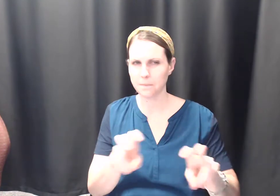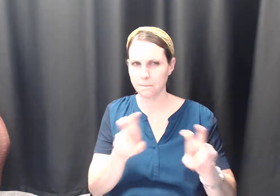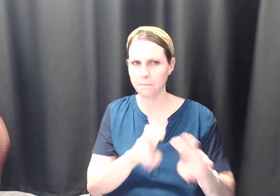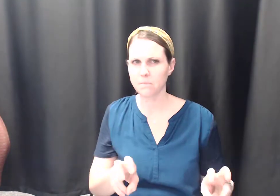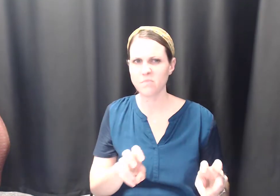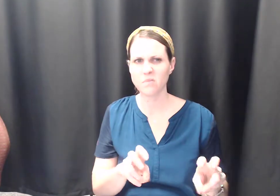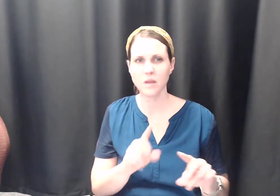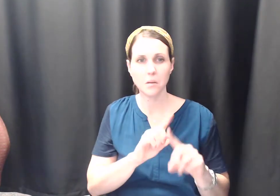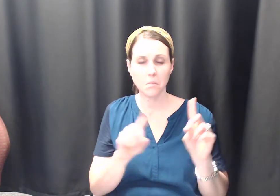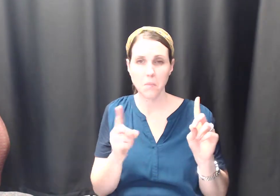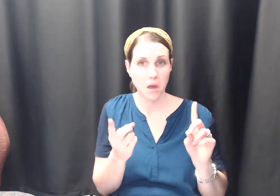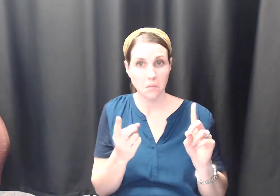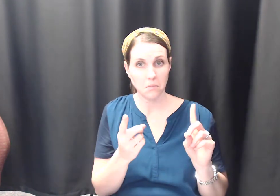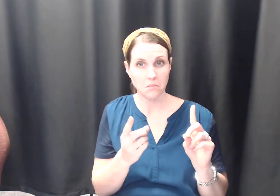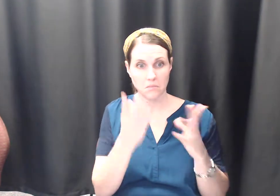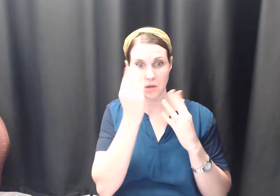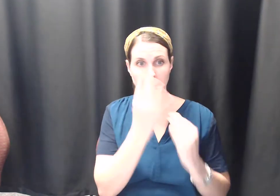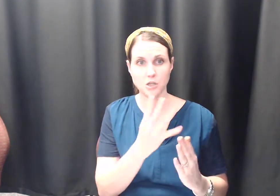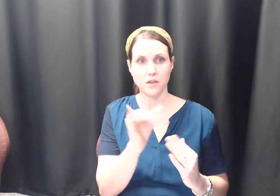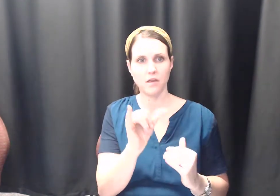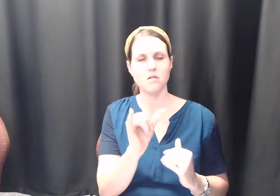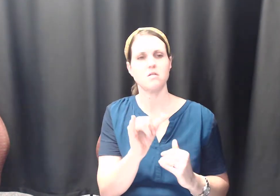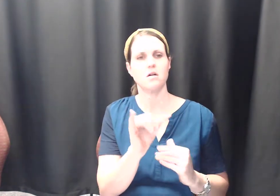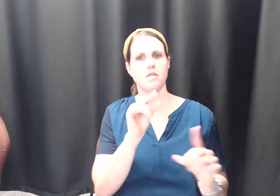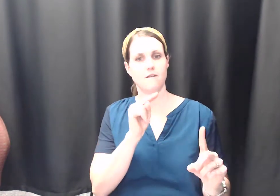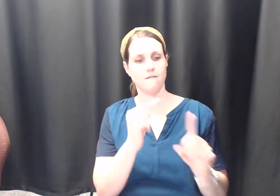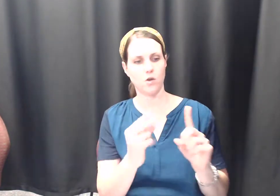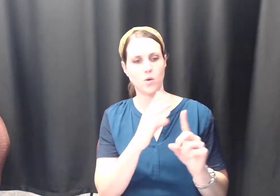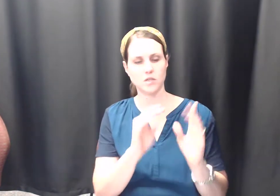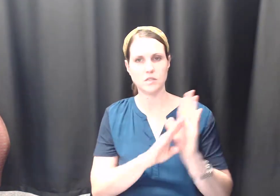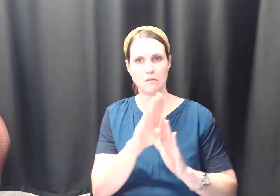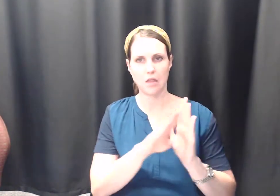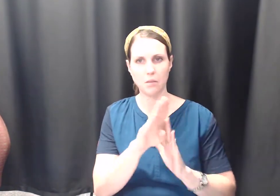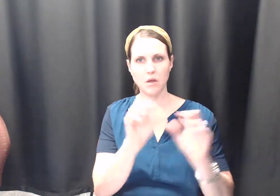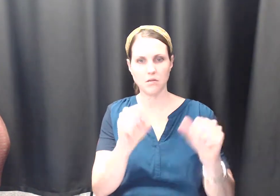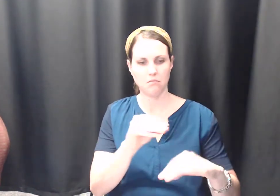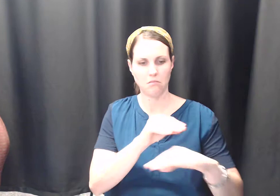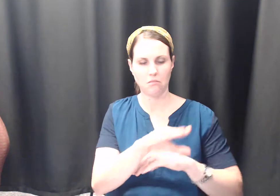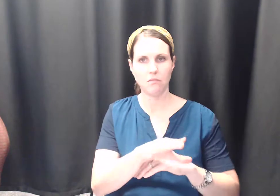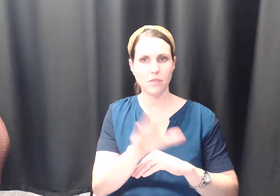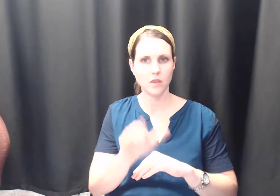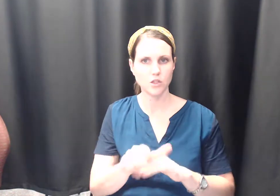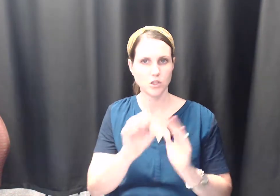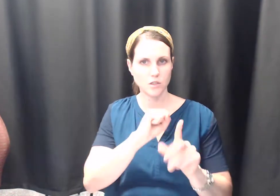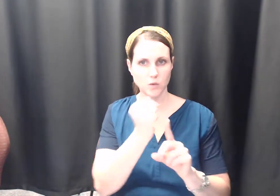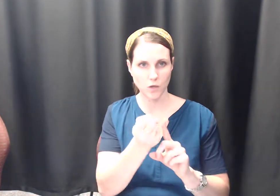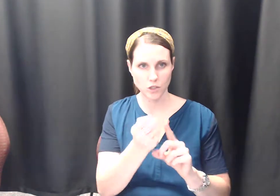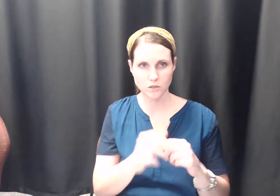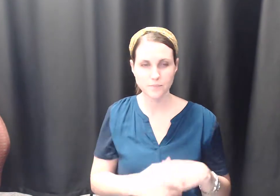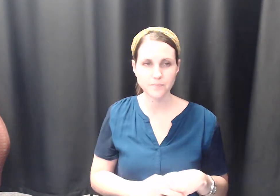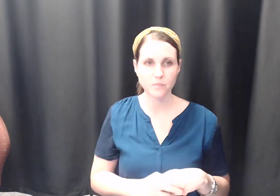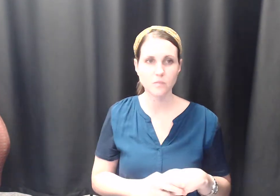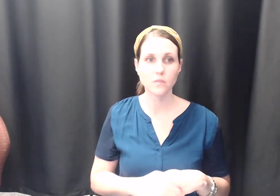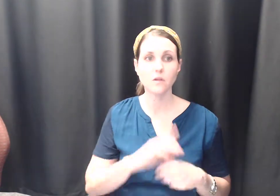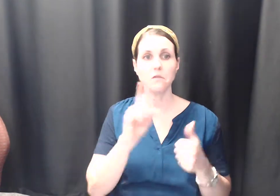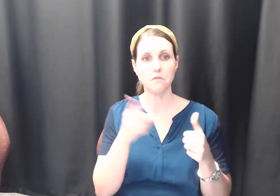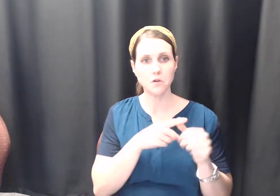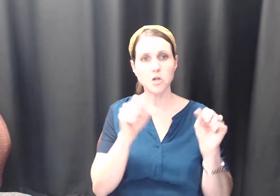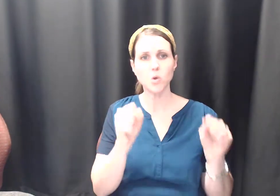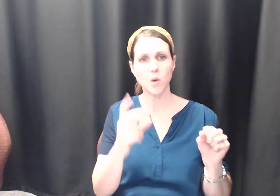view on development makes us think differently about the child's situation. First, we can see some continuities and